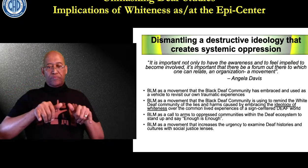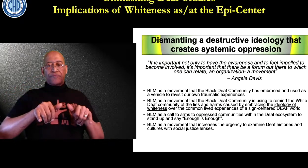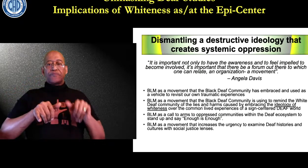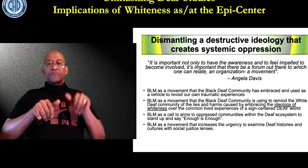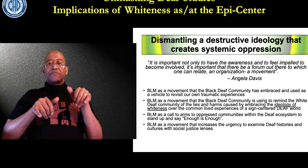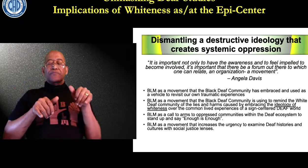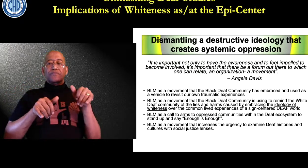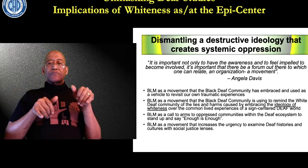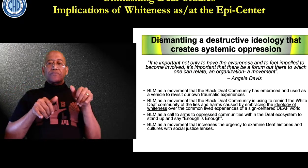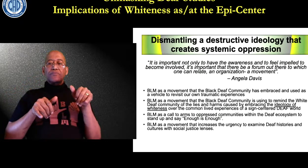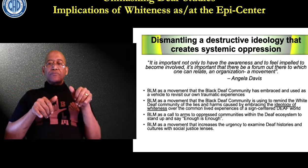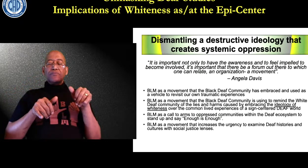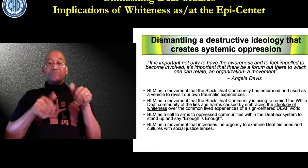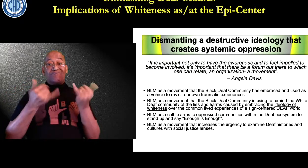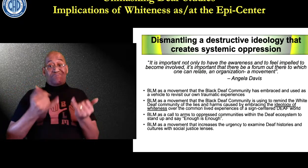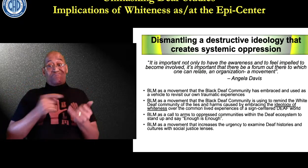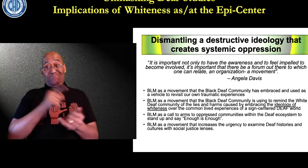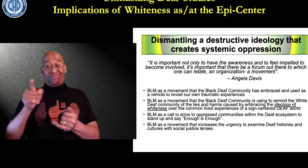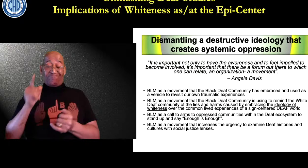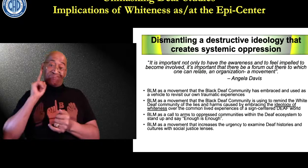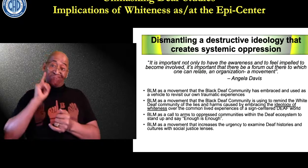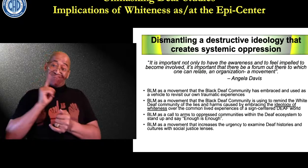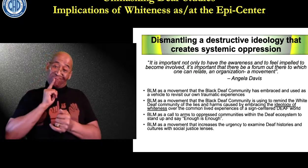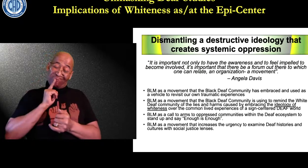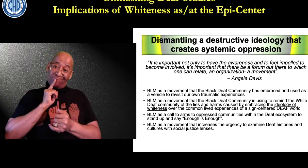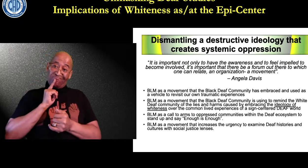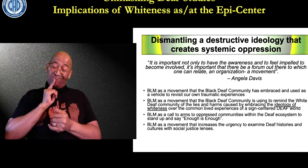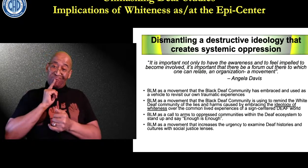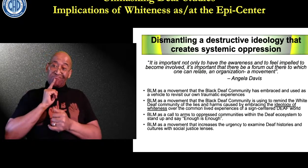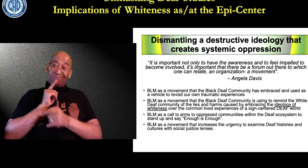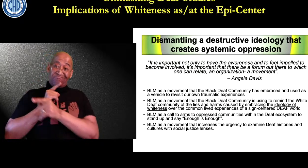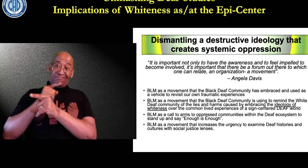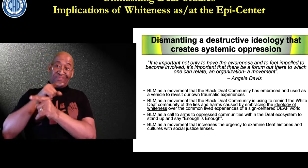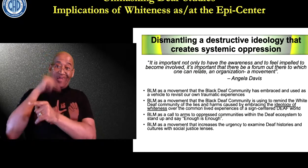It keeps our black persons down.